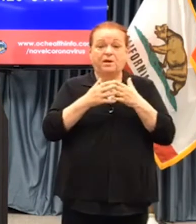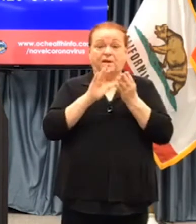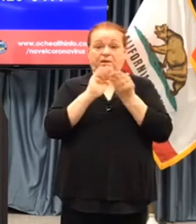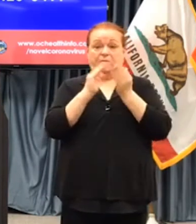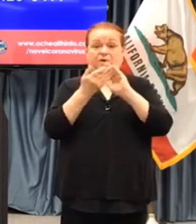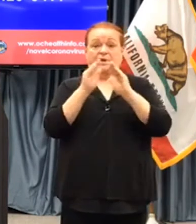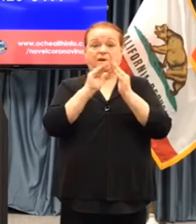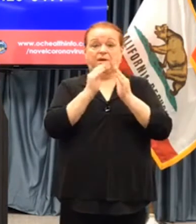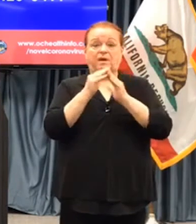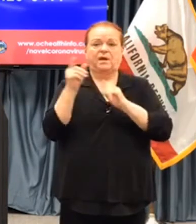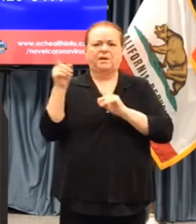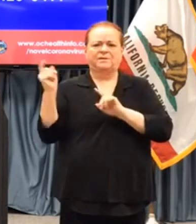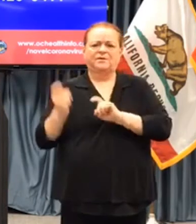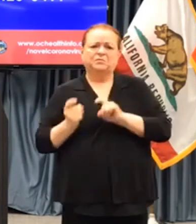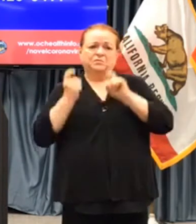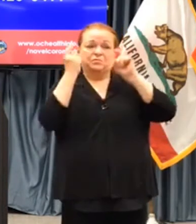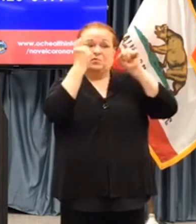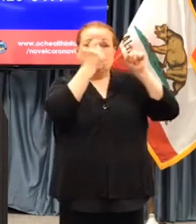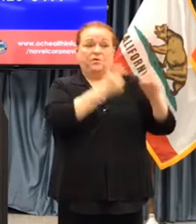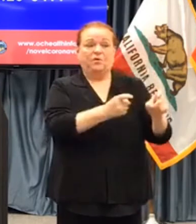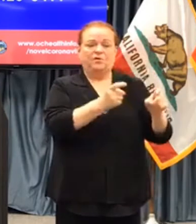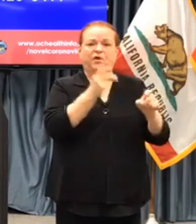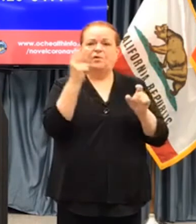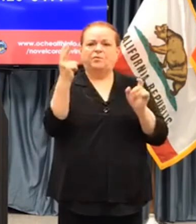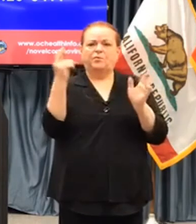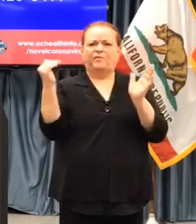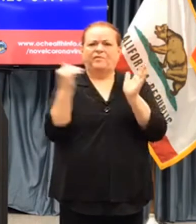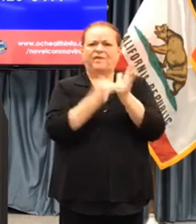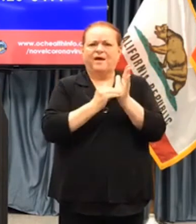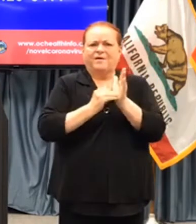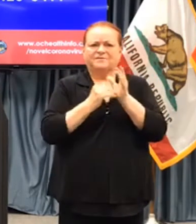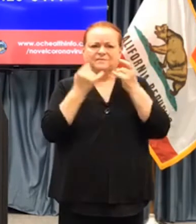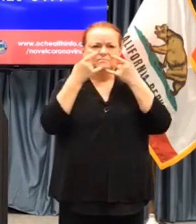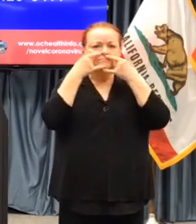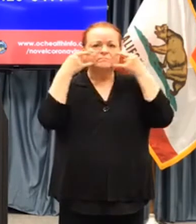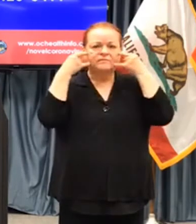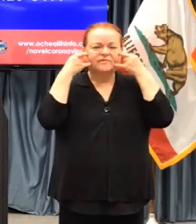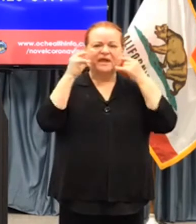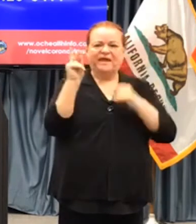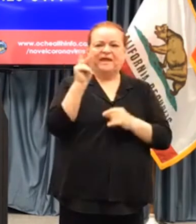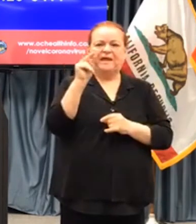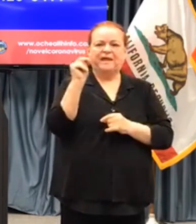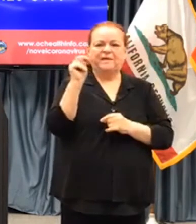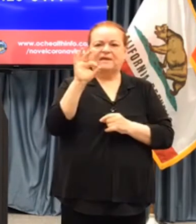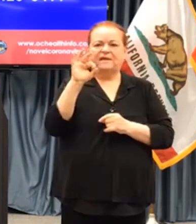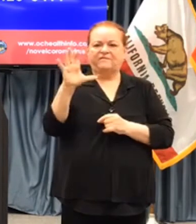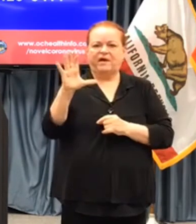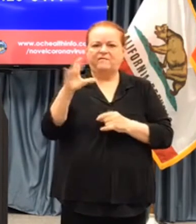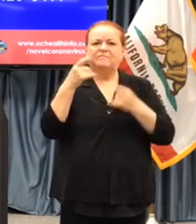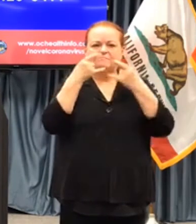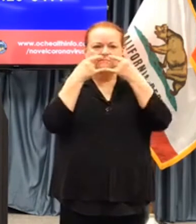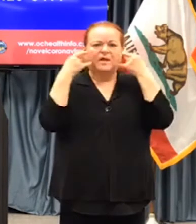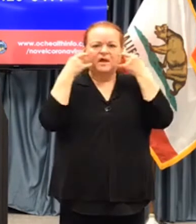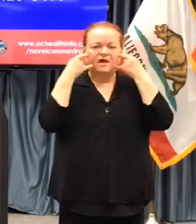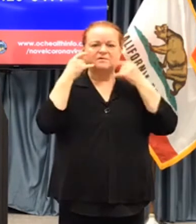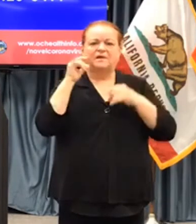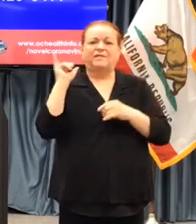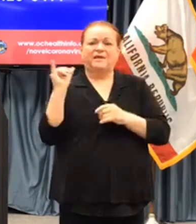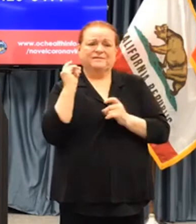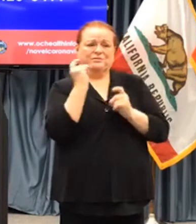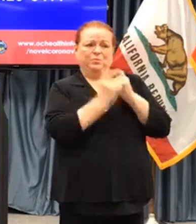donated 2,000 KN95 masks to Orange County. This was followed by donations of